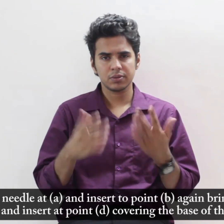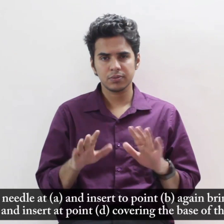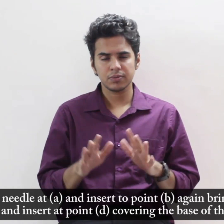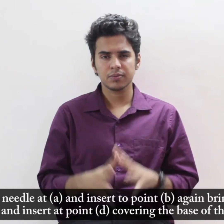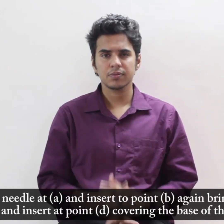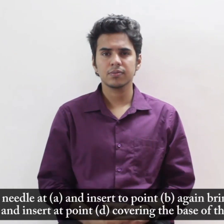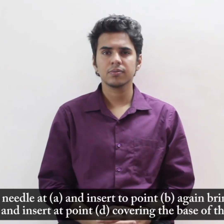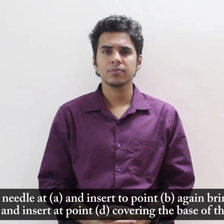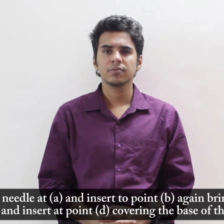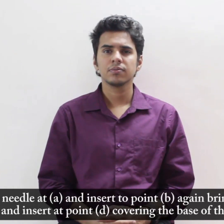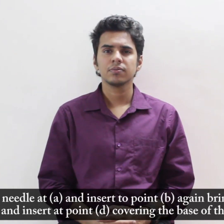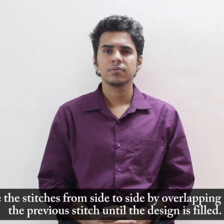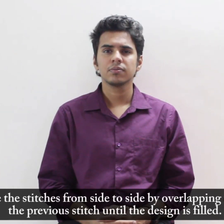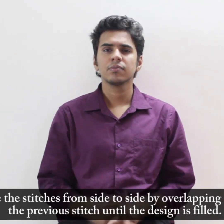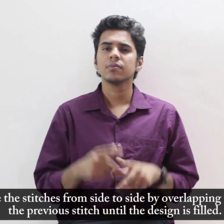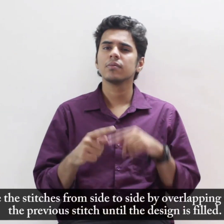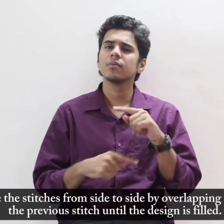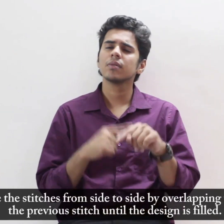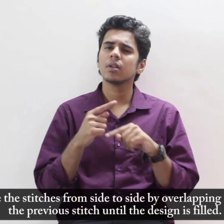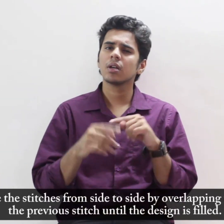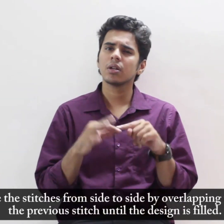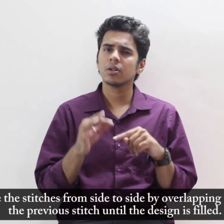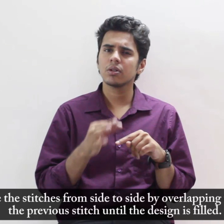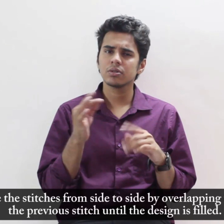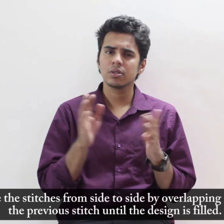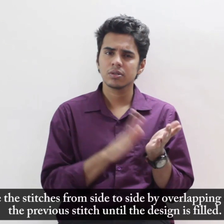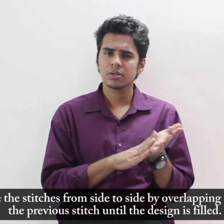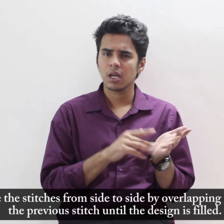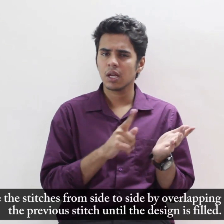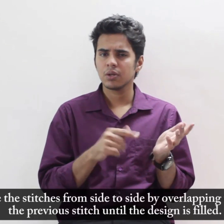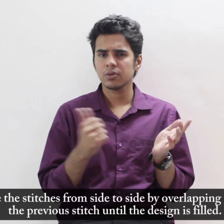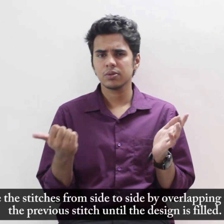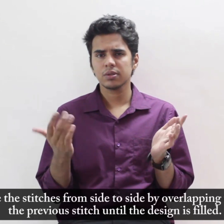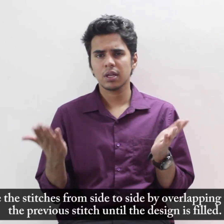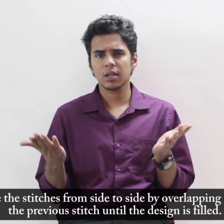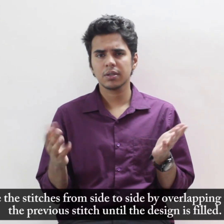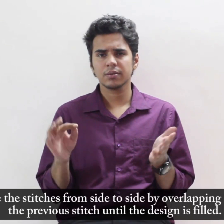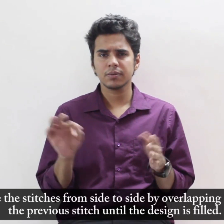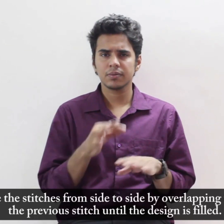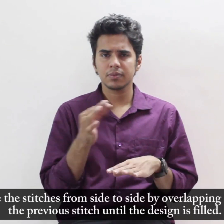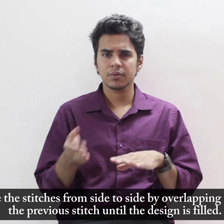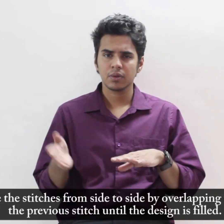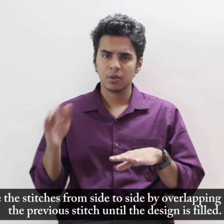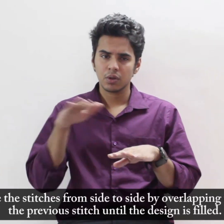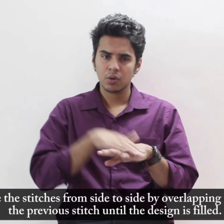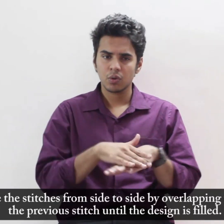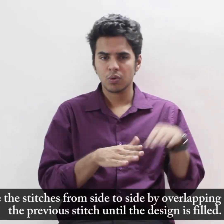Continue the stitches from side to side by overlapping the base of the previous stitch until the design is